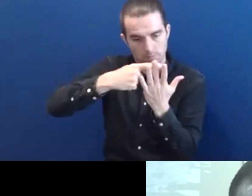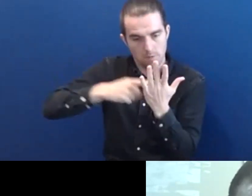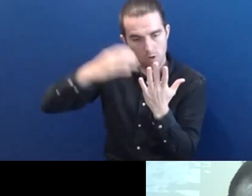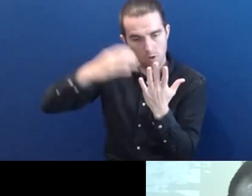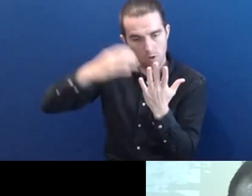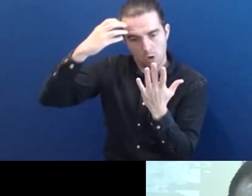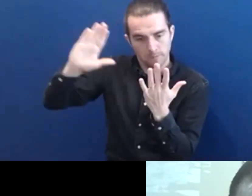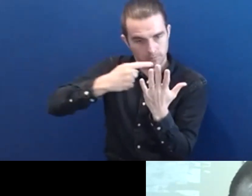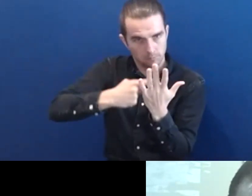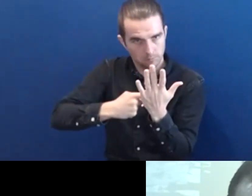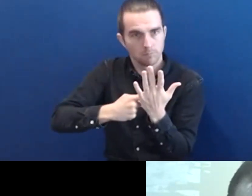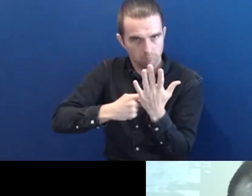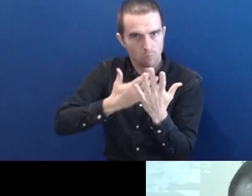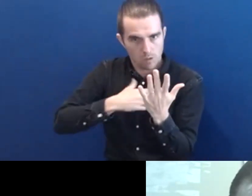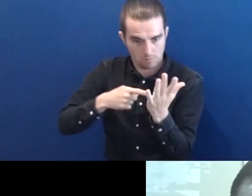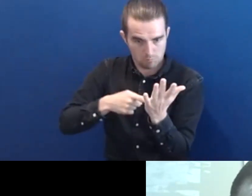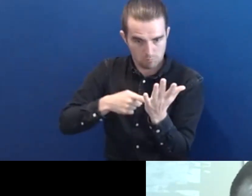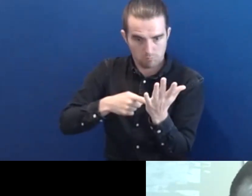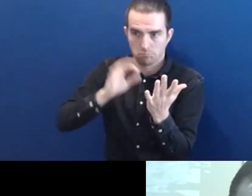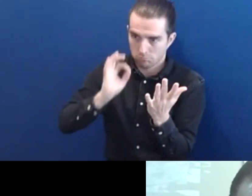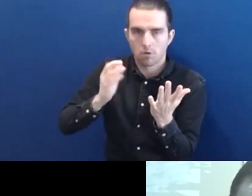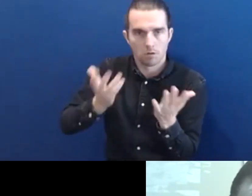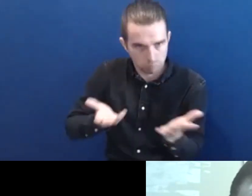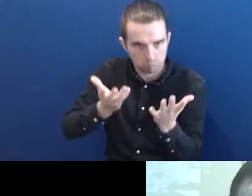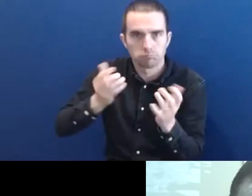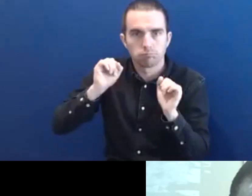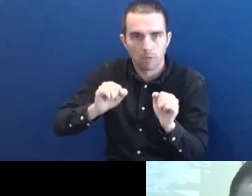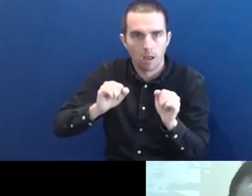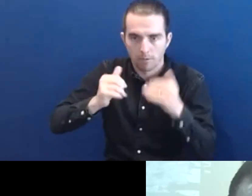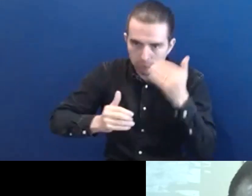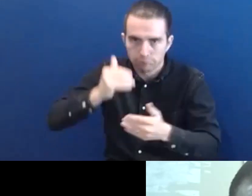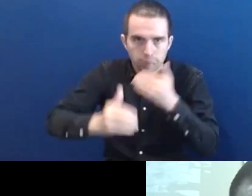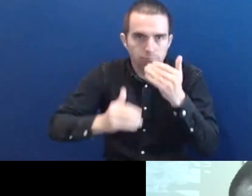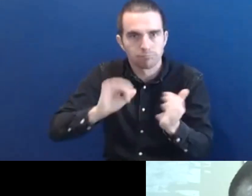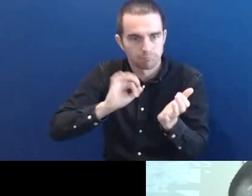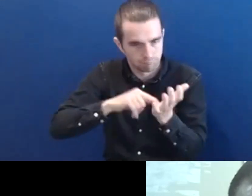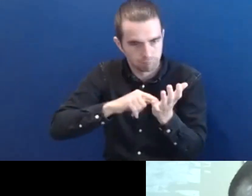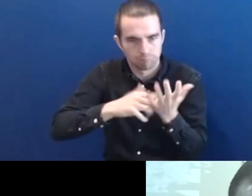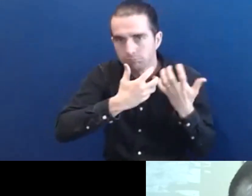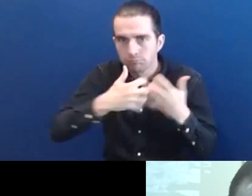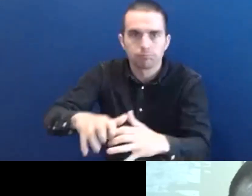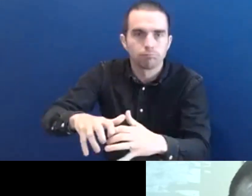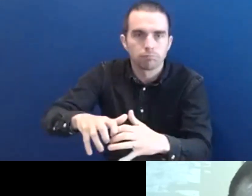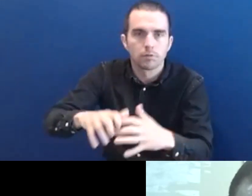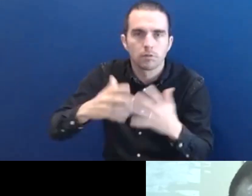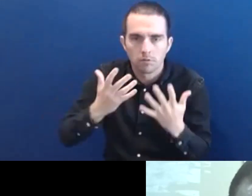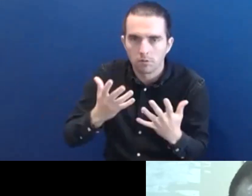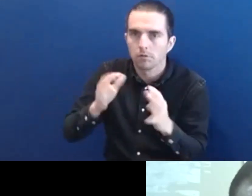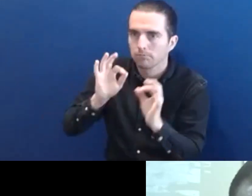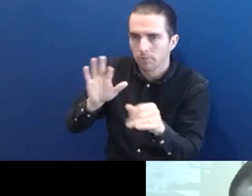involvement of persons with disabilities in decision